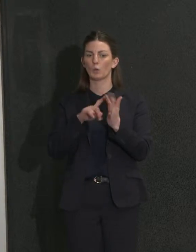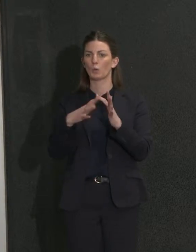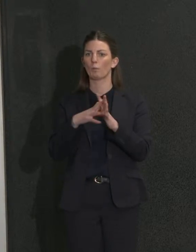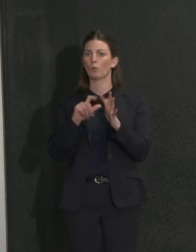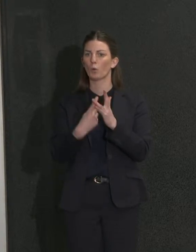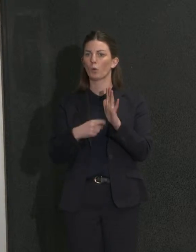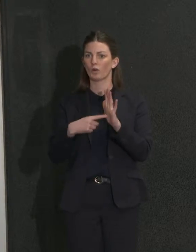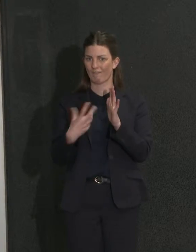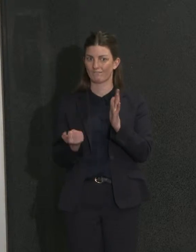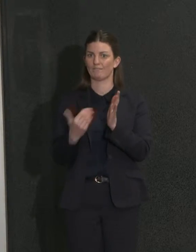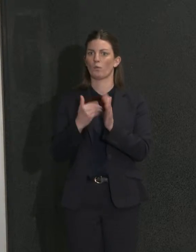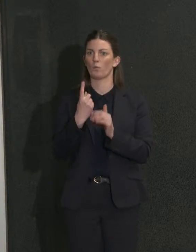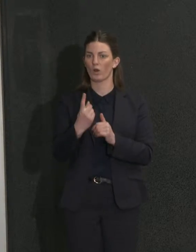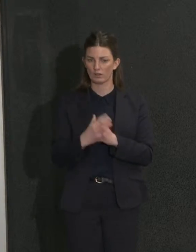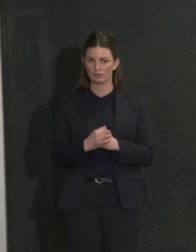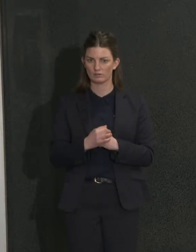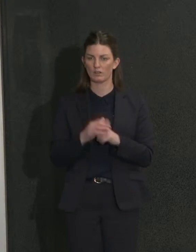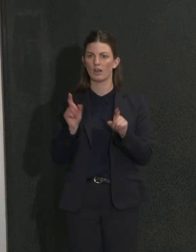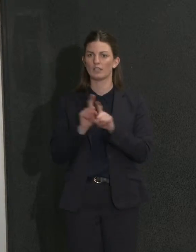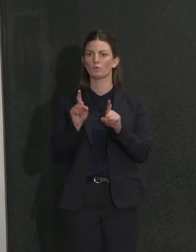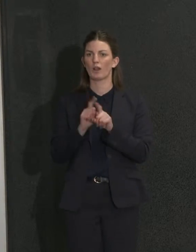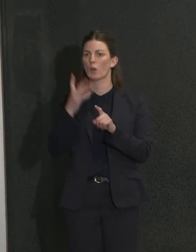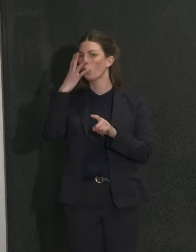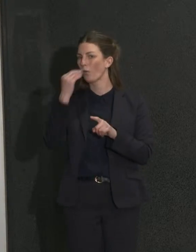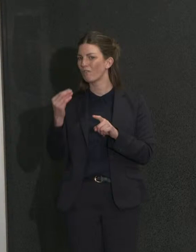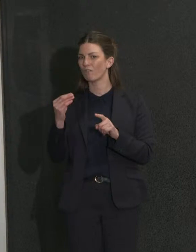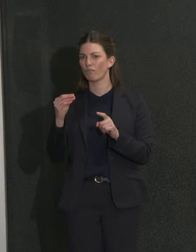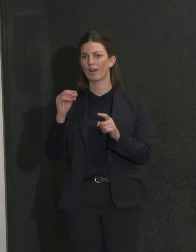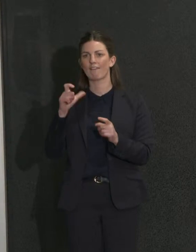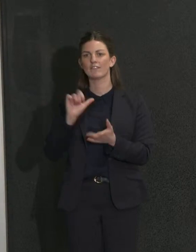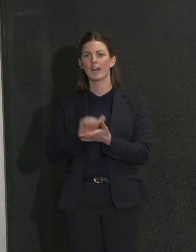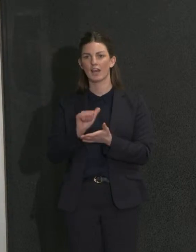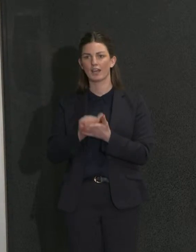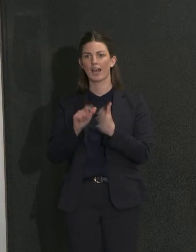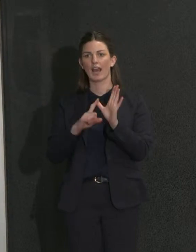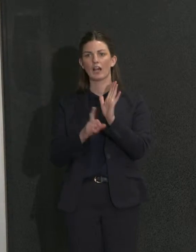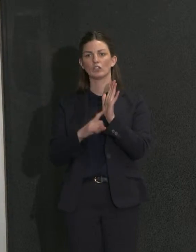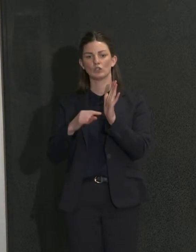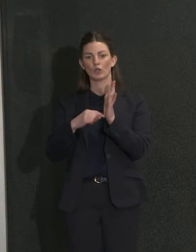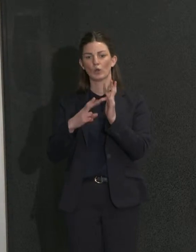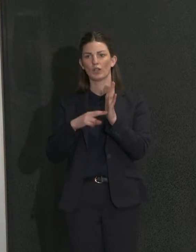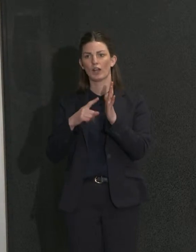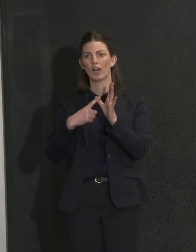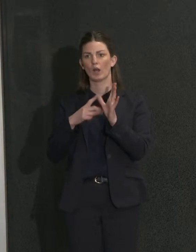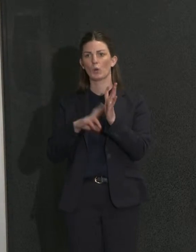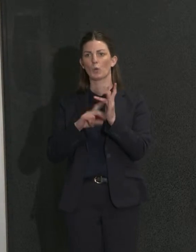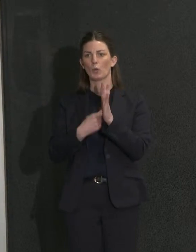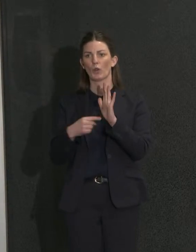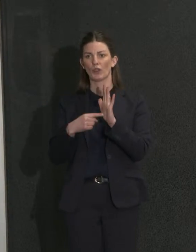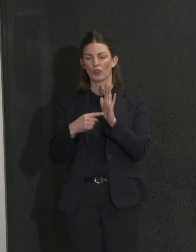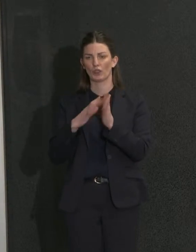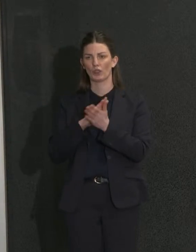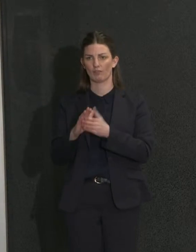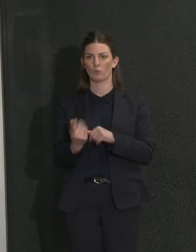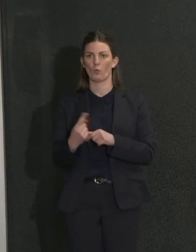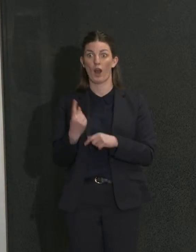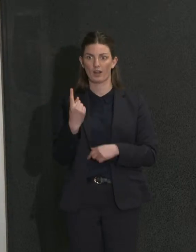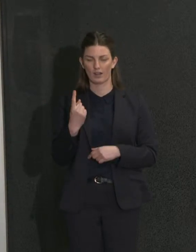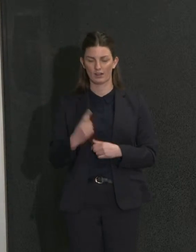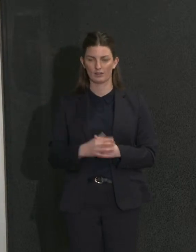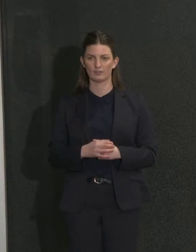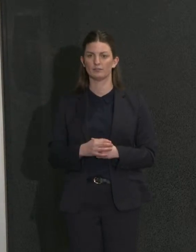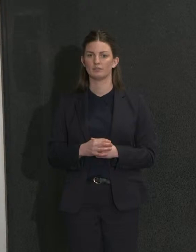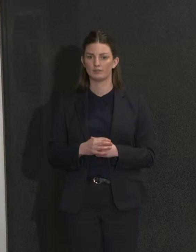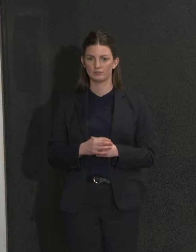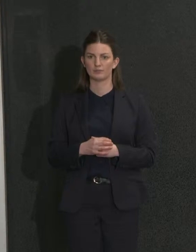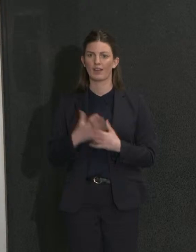member at the Wolf Cafe in Altona North. The remaining cases are all associated with staff members and